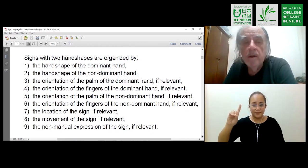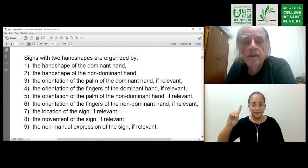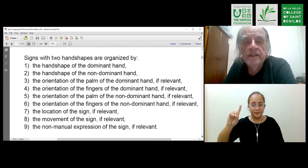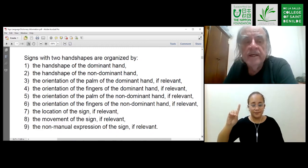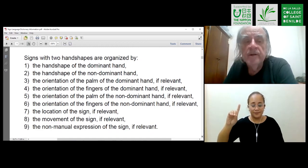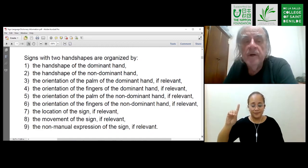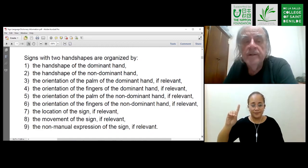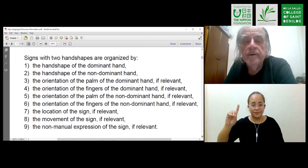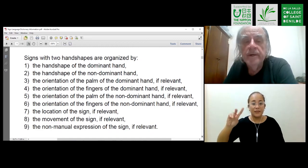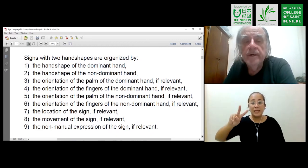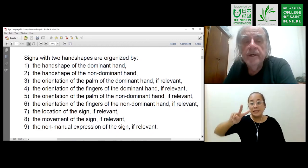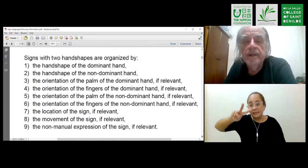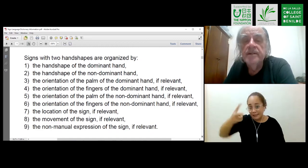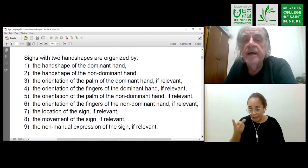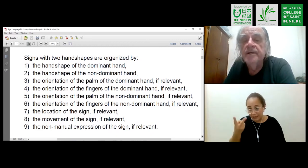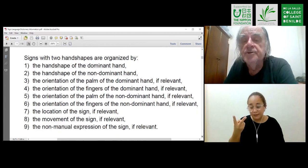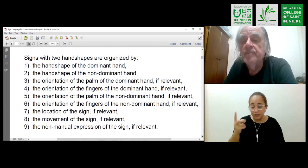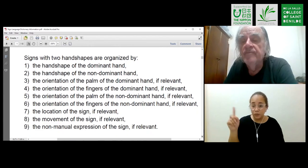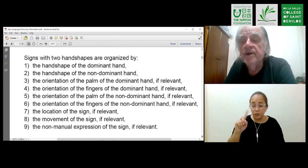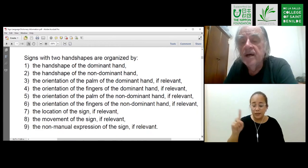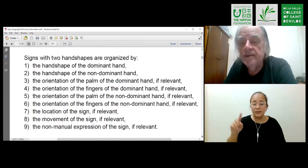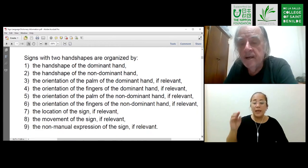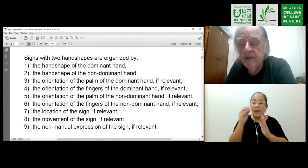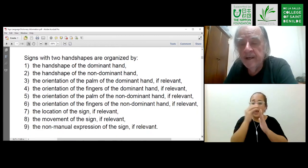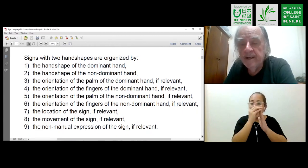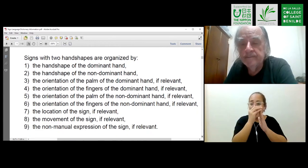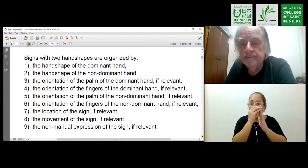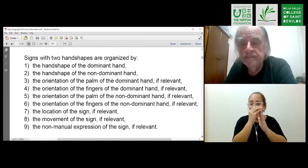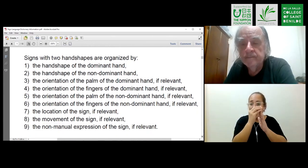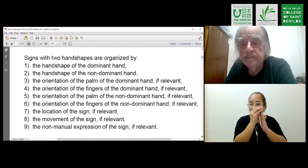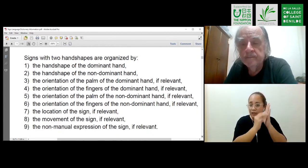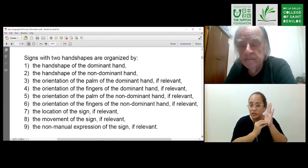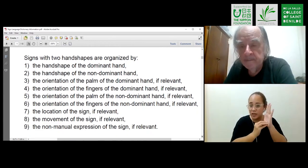The second criteria is the hand shape of the non-dominant hand.